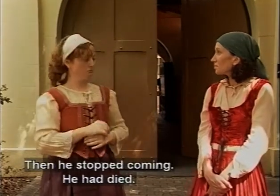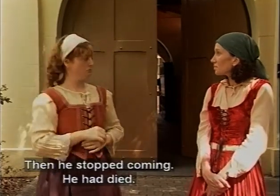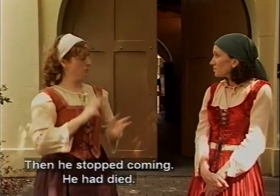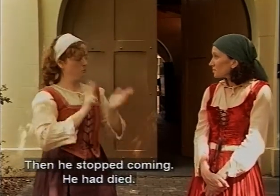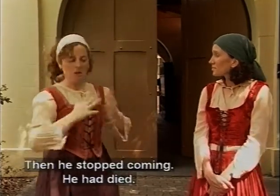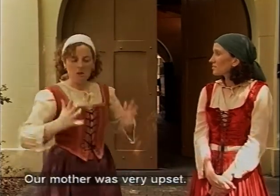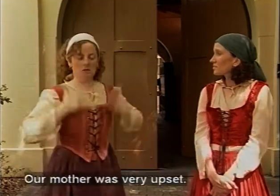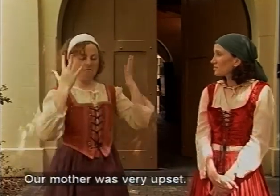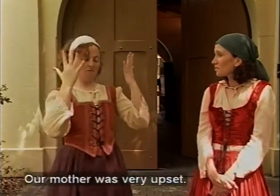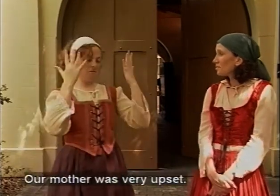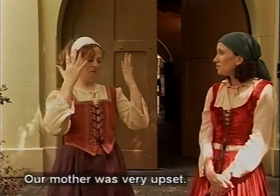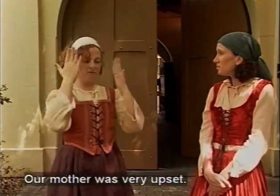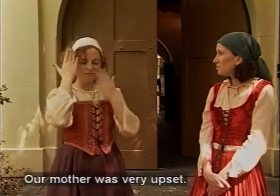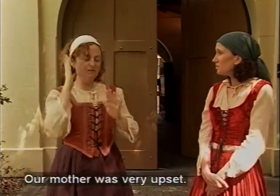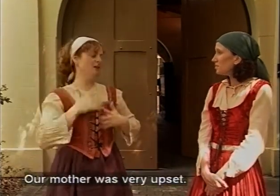died. Our mother was very upset about that.